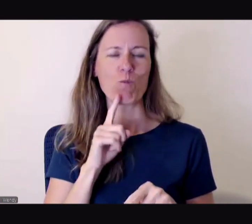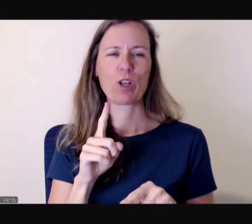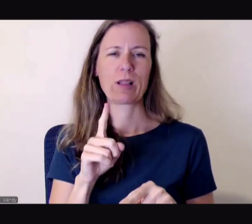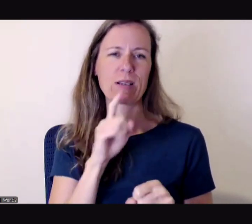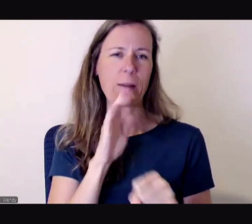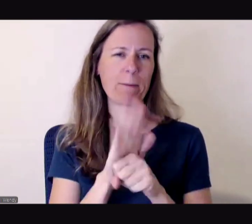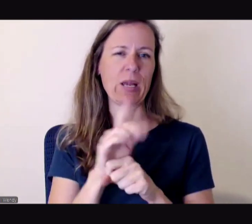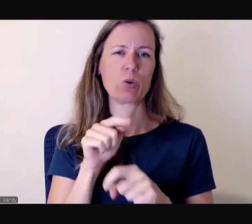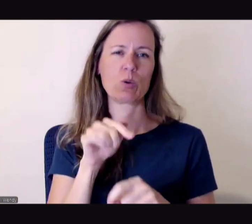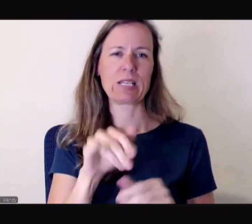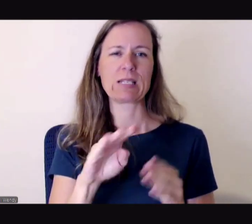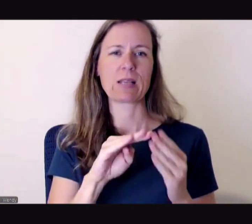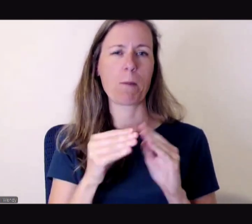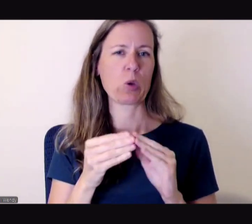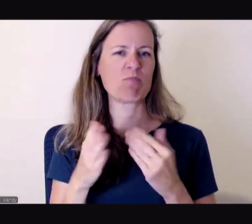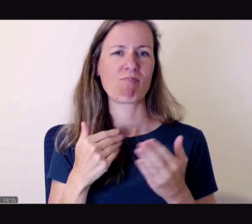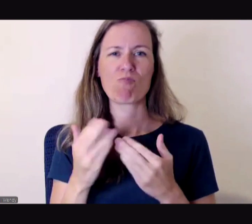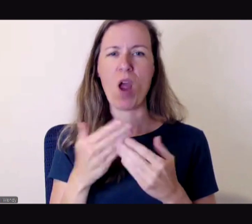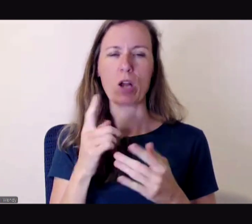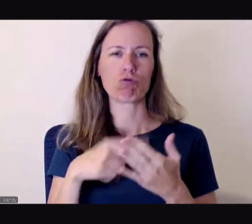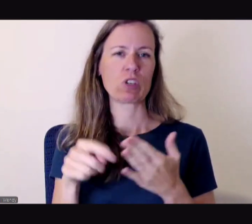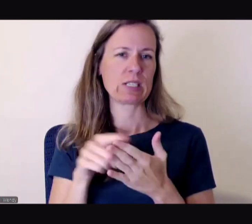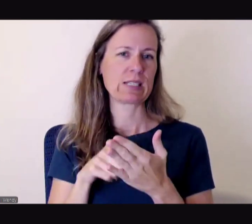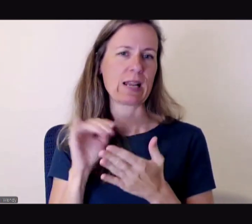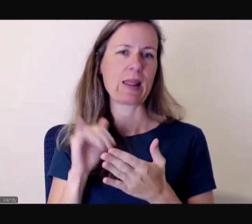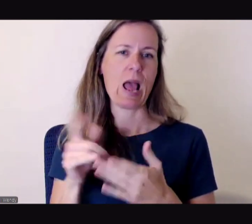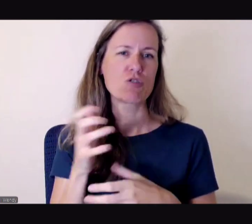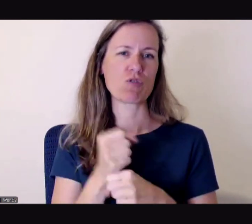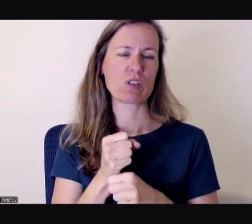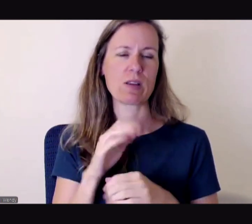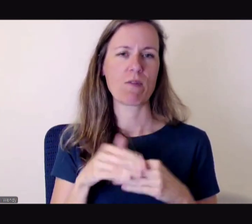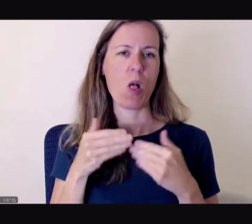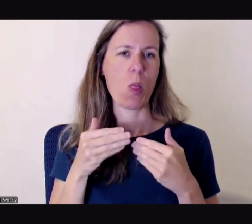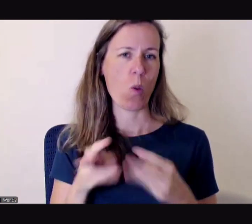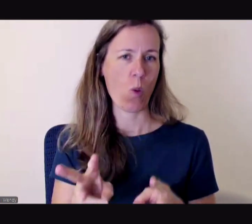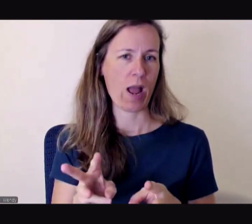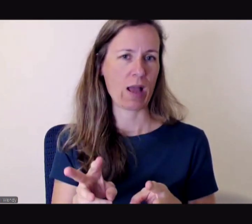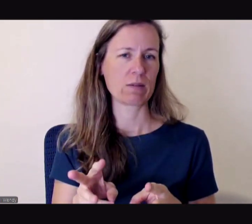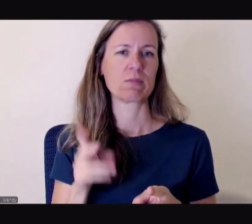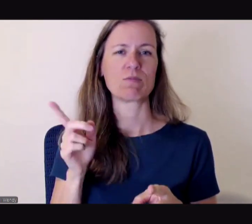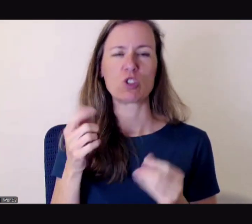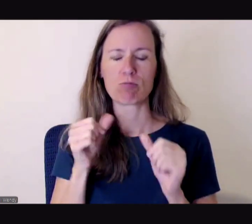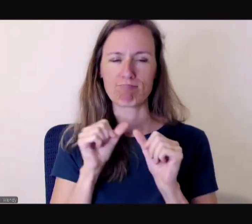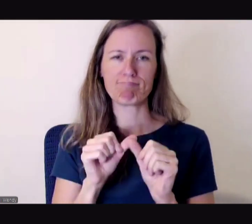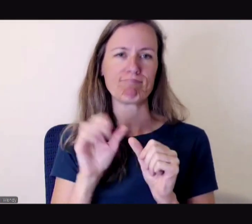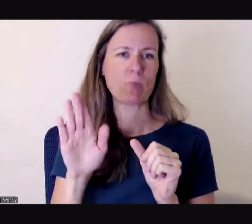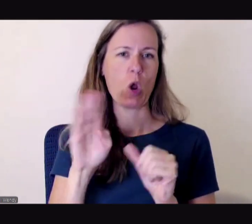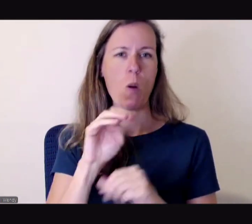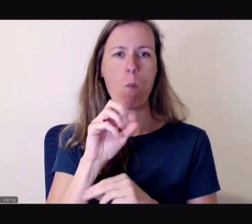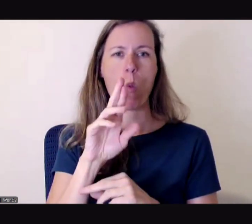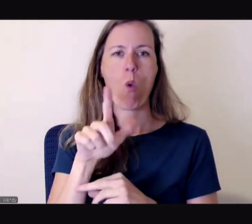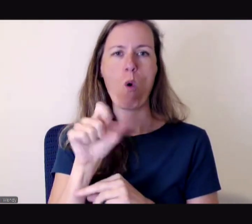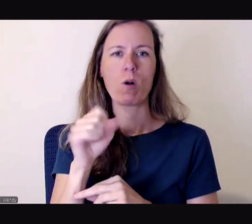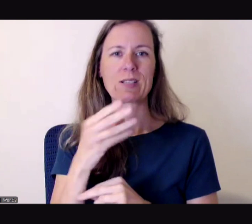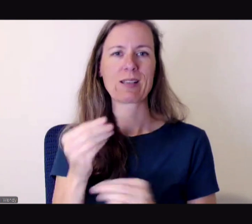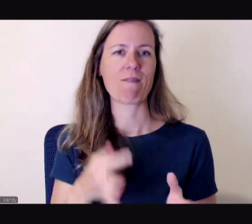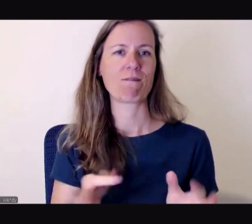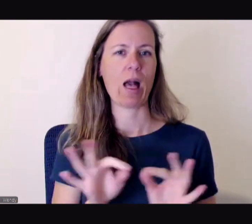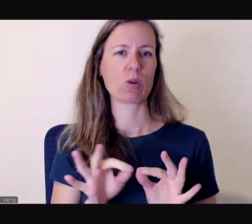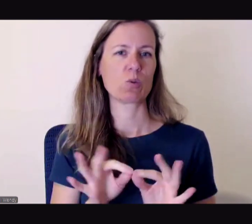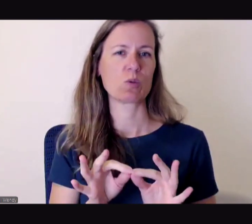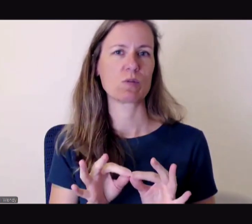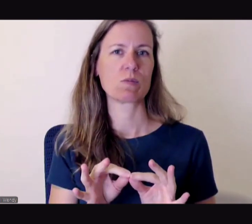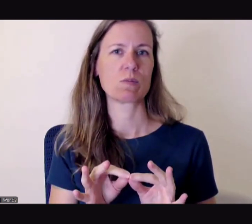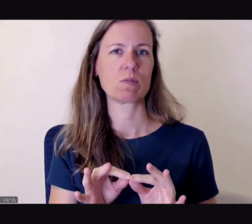the criticisms along the way, she stuck to her morals and her values, and